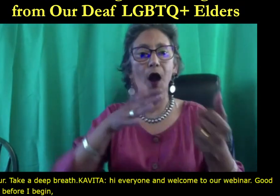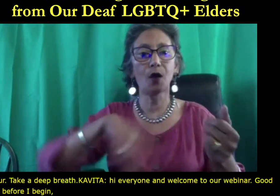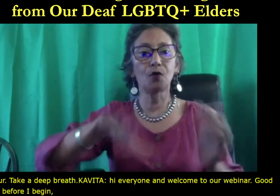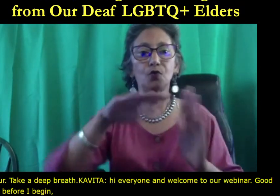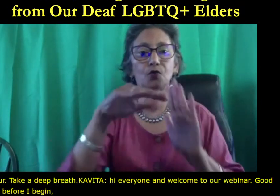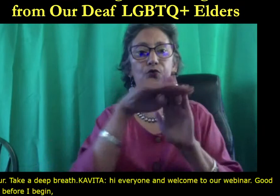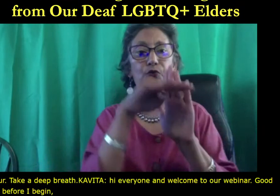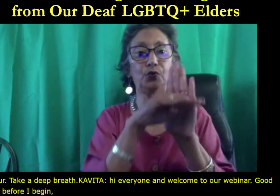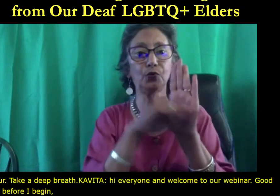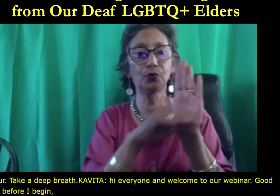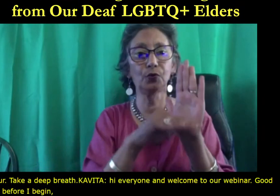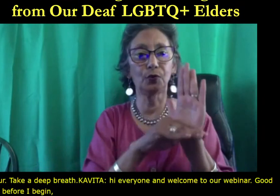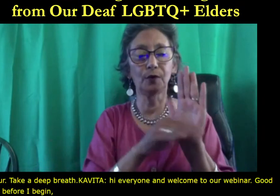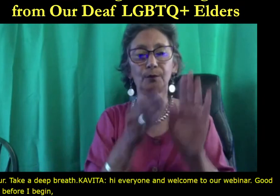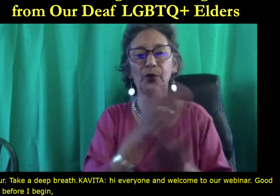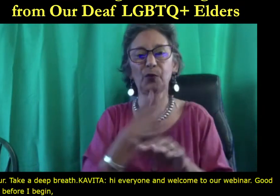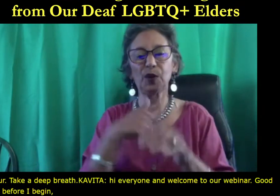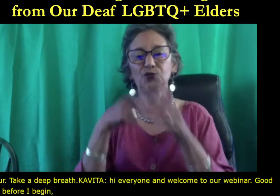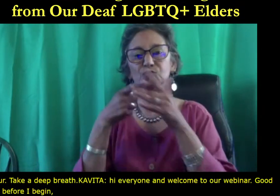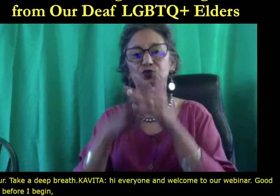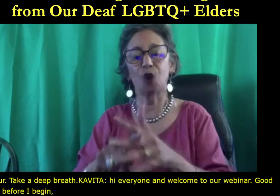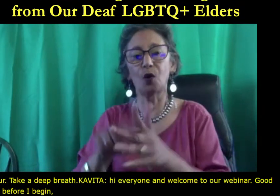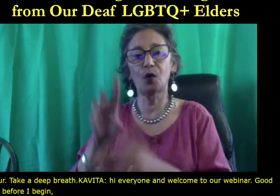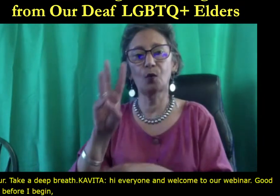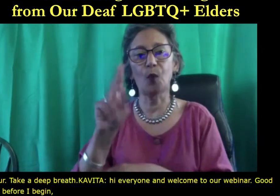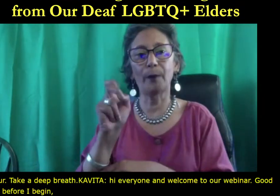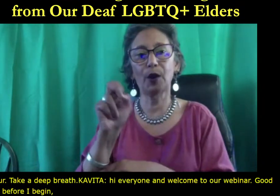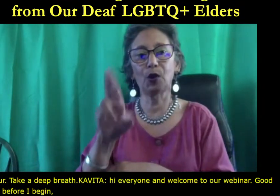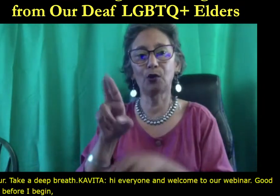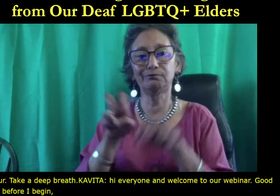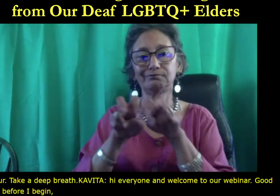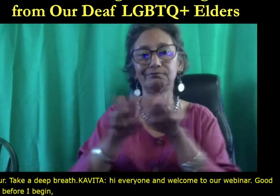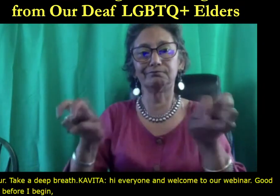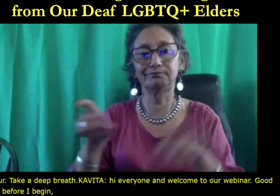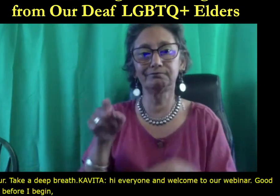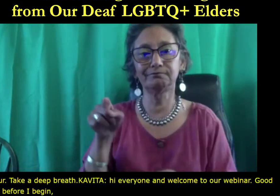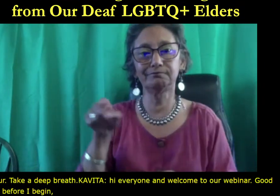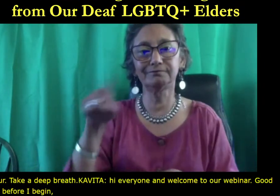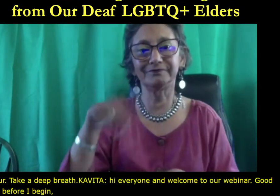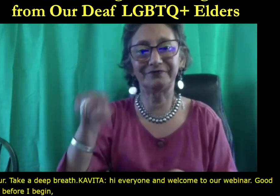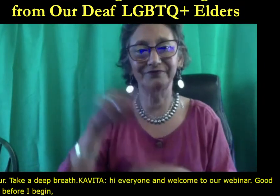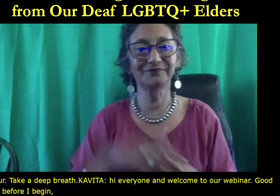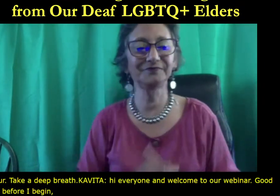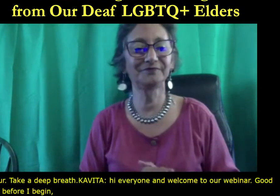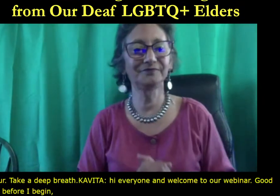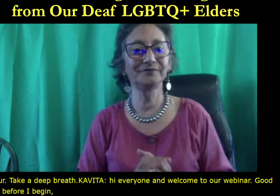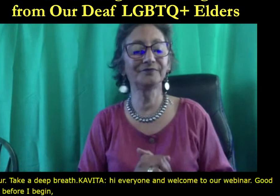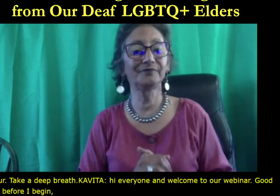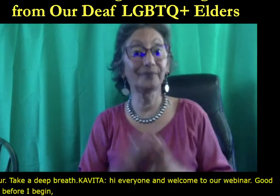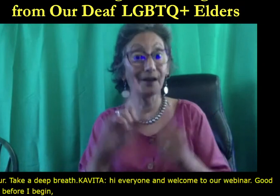i'd like to establish our ground rules before we begin our webinar with our panelists